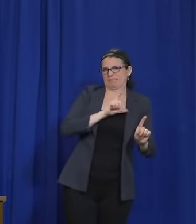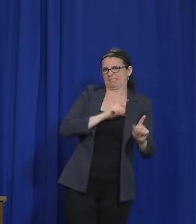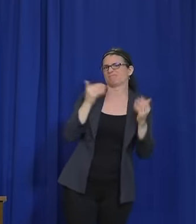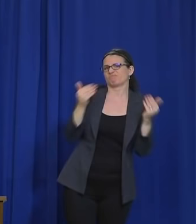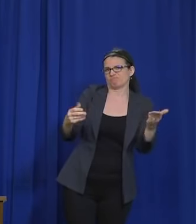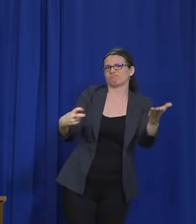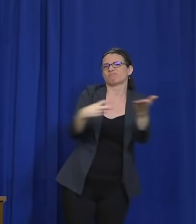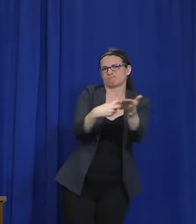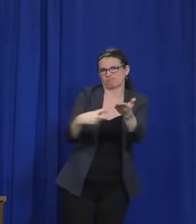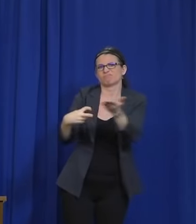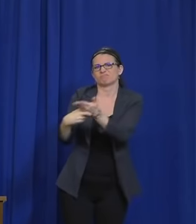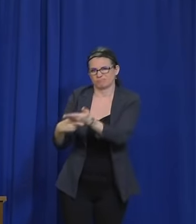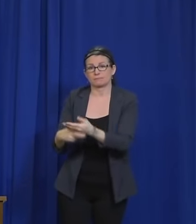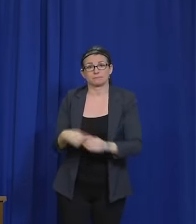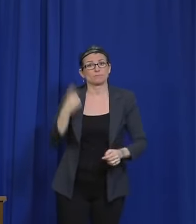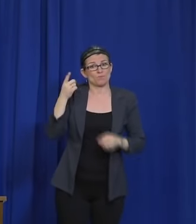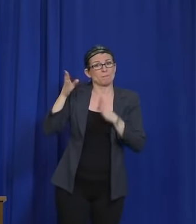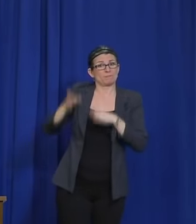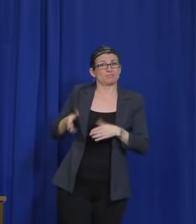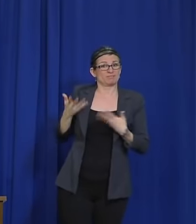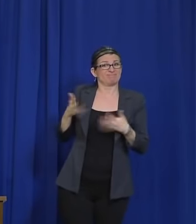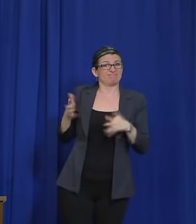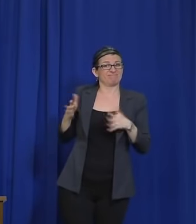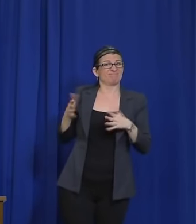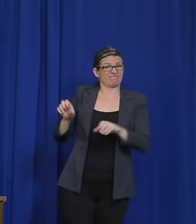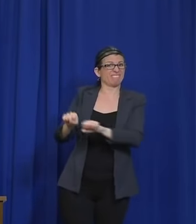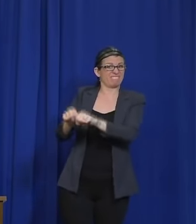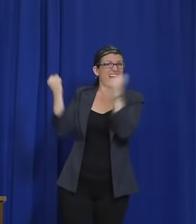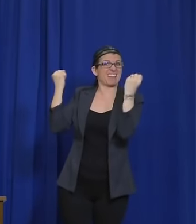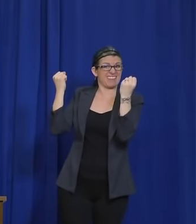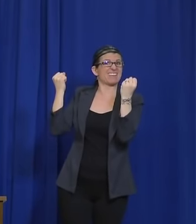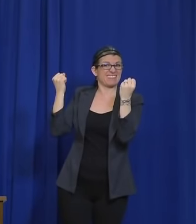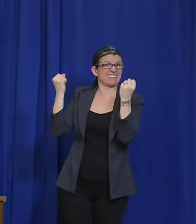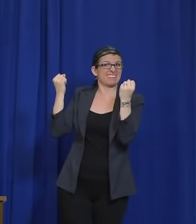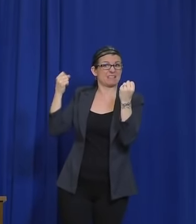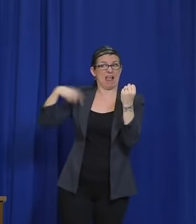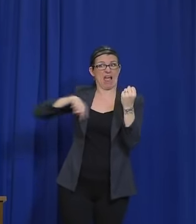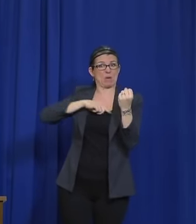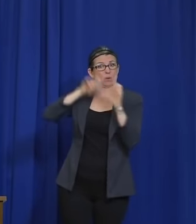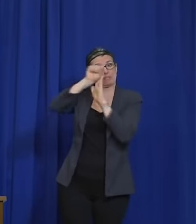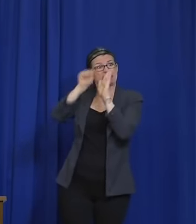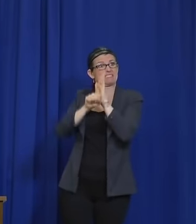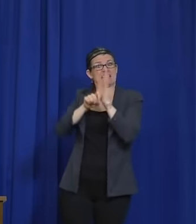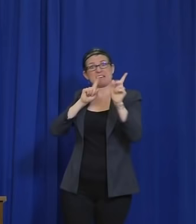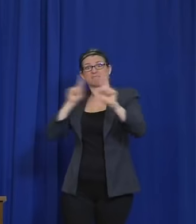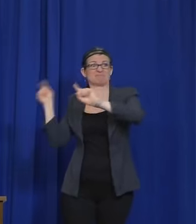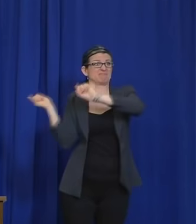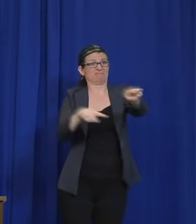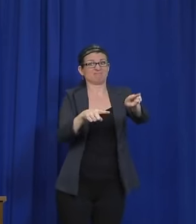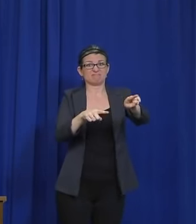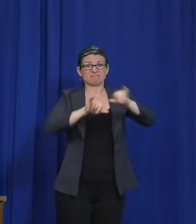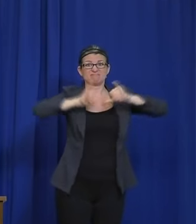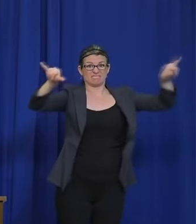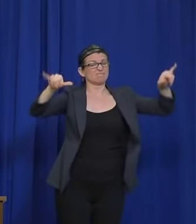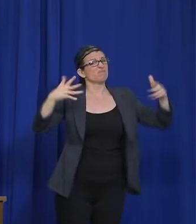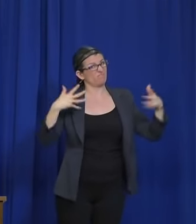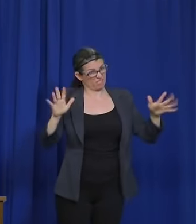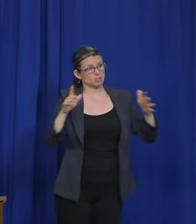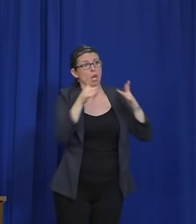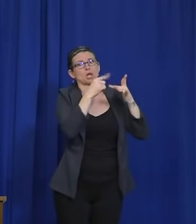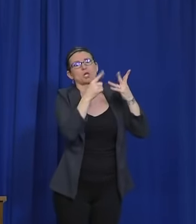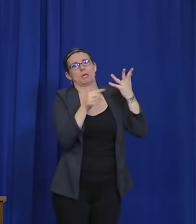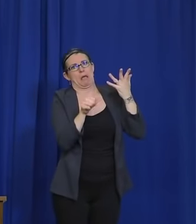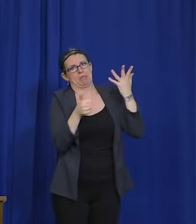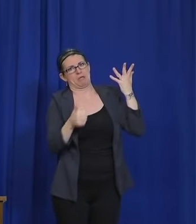also charged with some other things, carrying a weapon as a felon and violating a protection order. But be that as it may, our plan